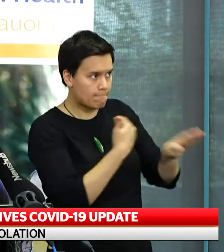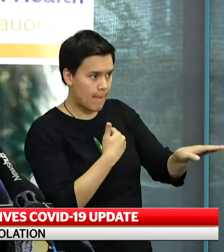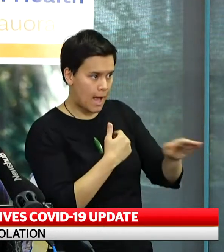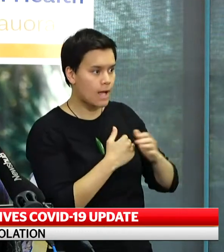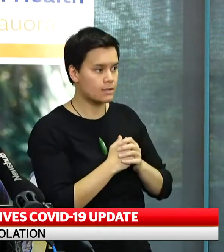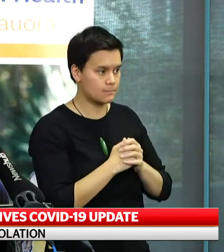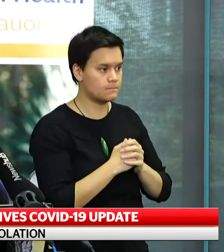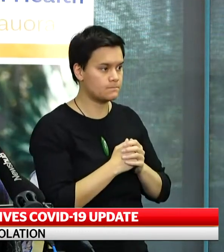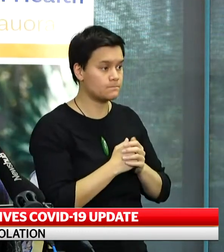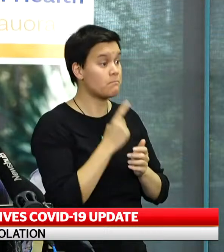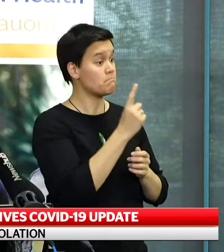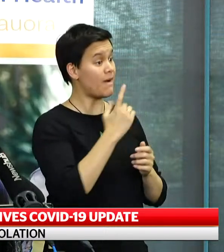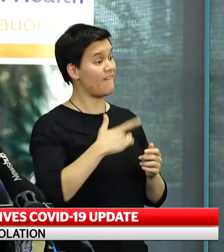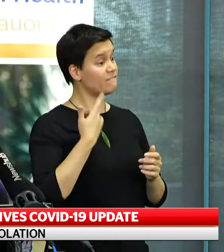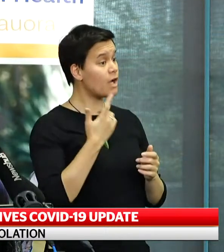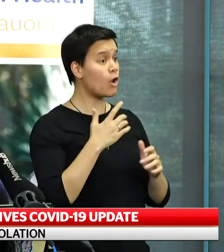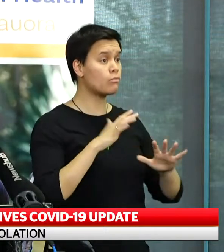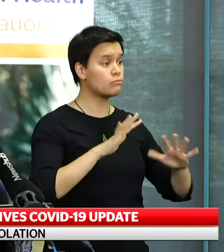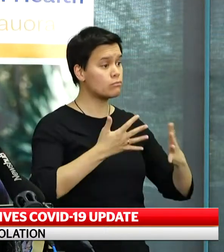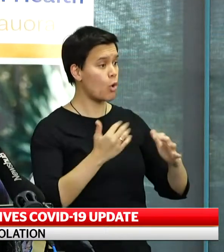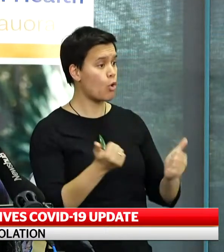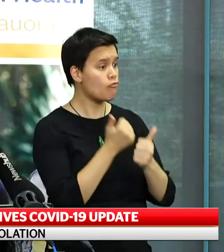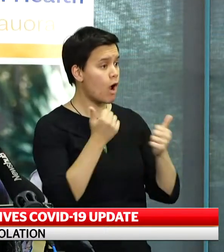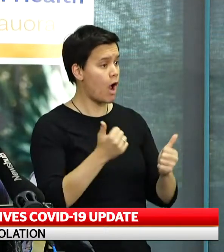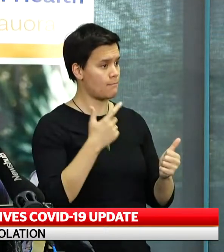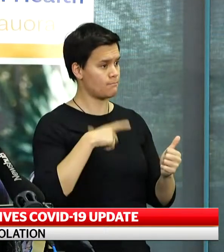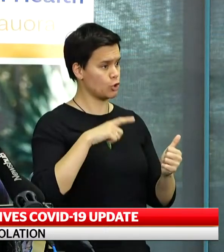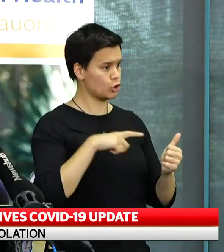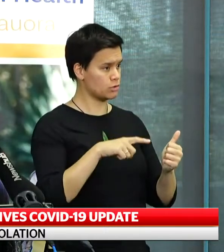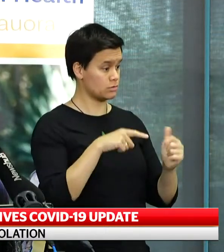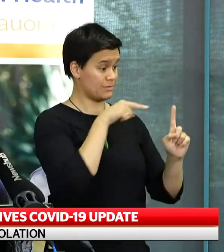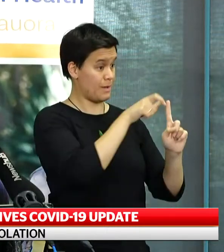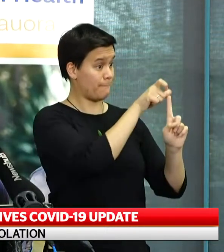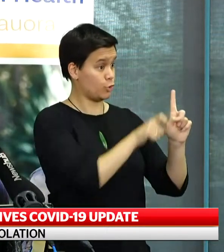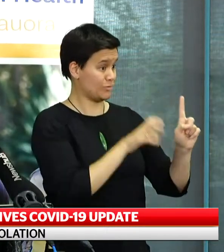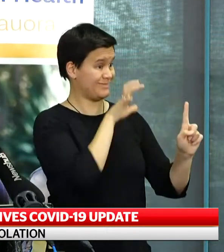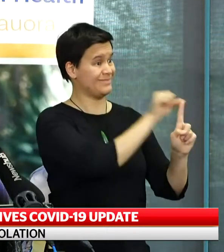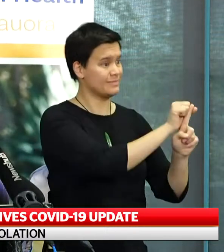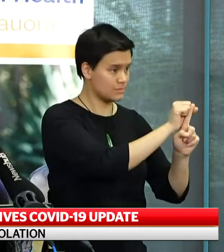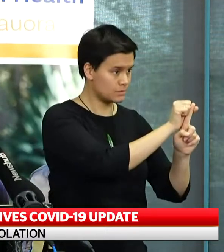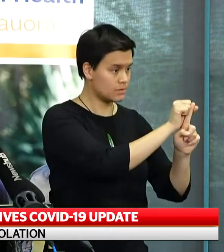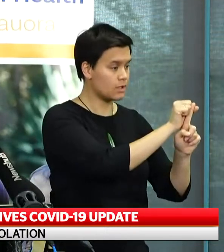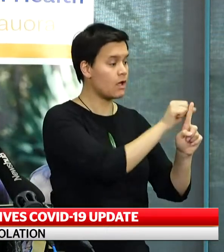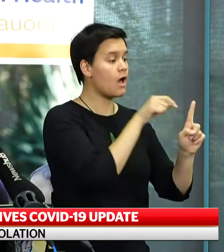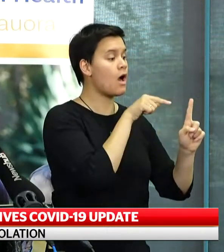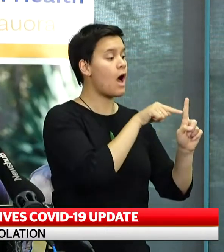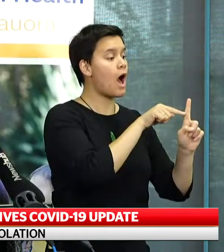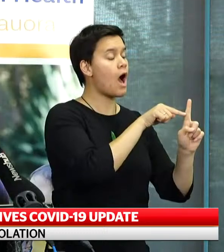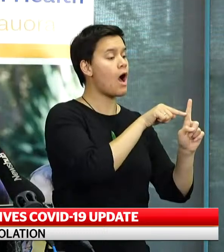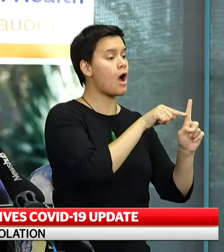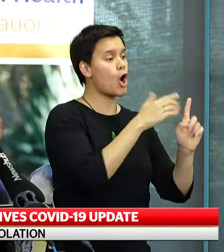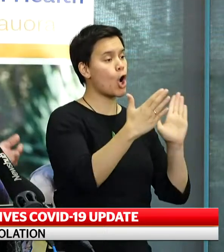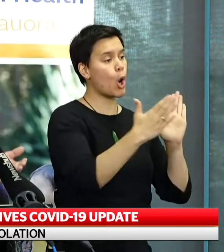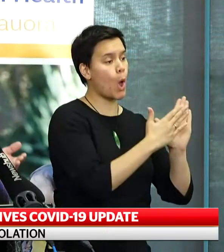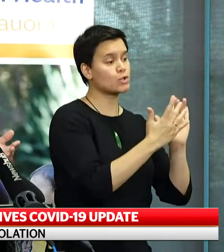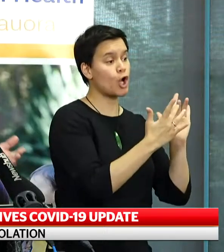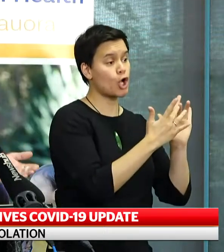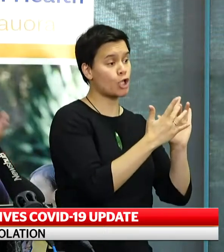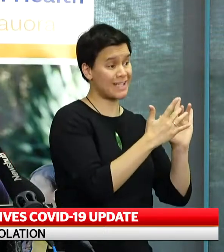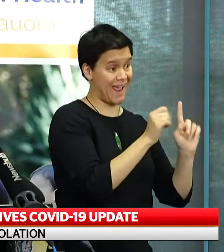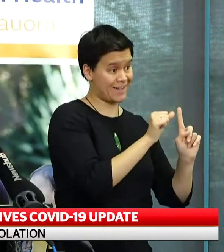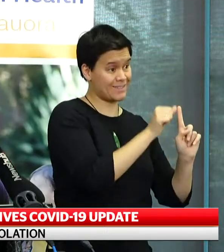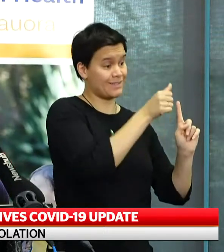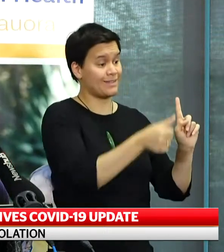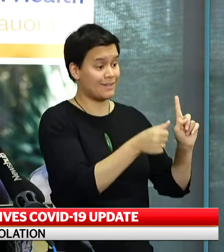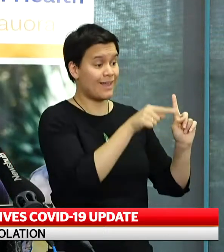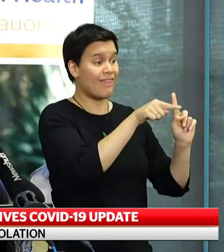is encouraging is we haven't seen any additional cases from the venues that those cases visited. For example, the